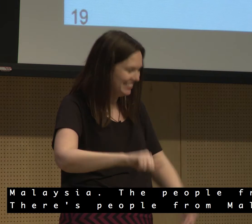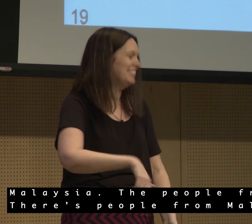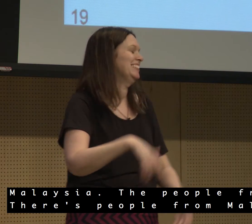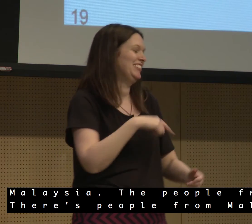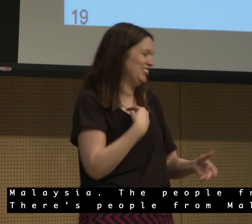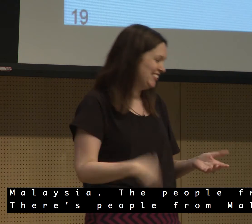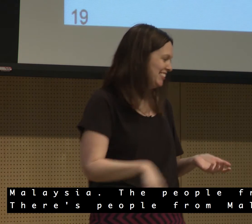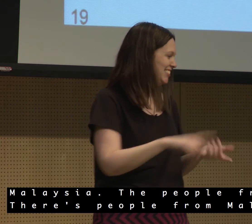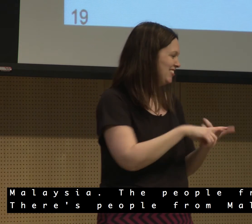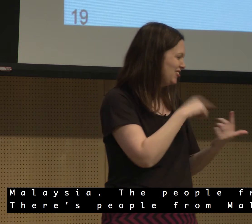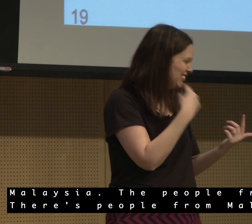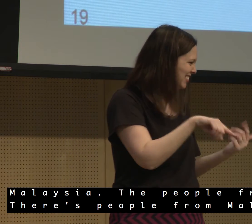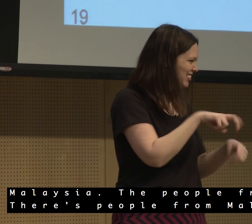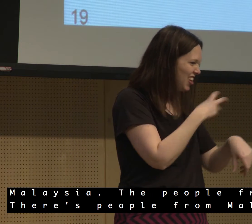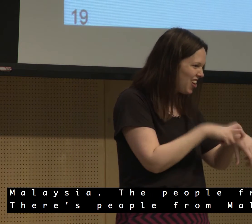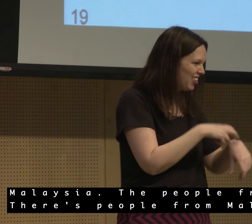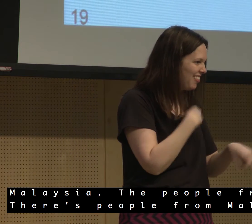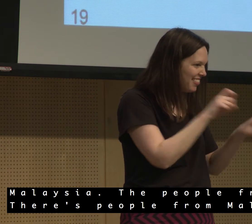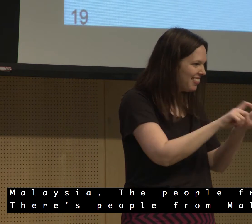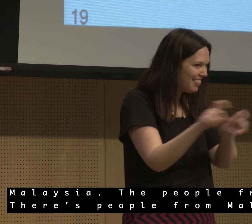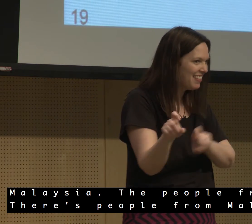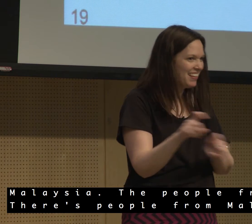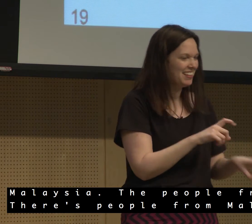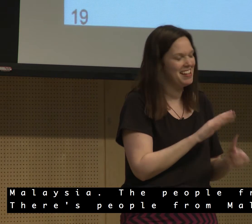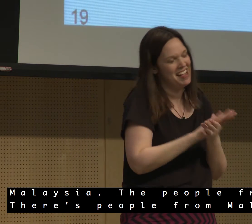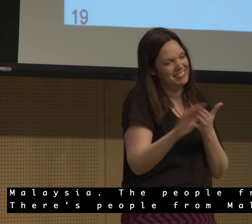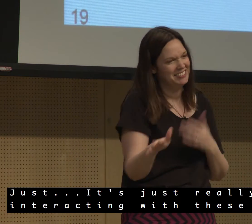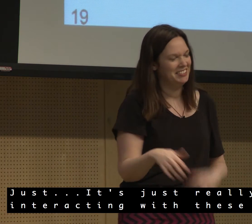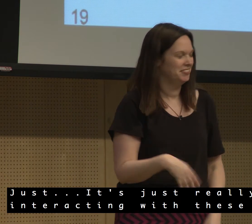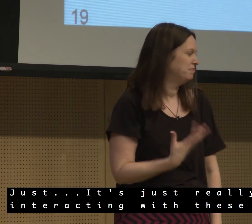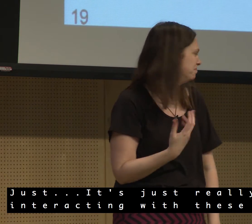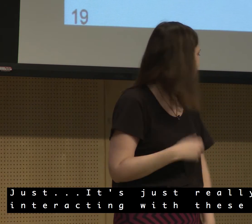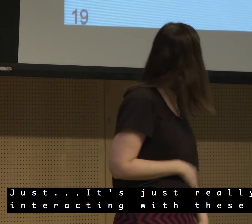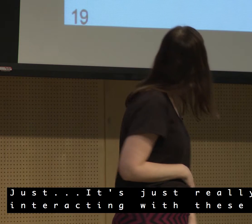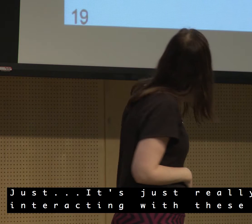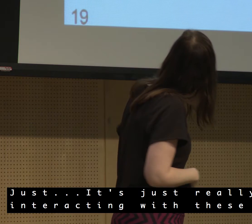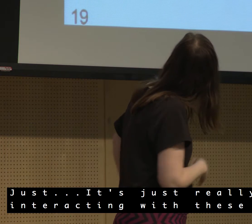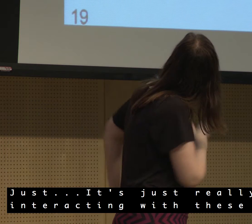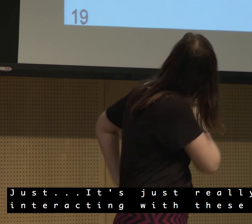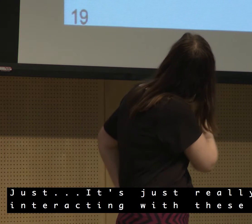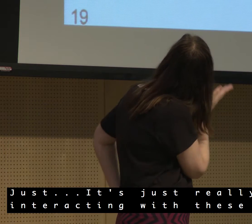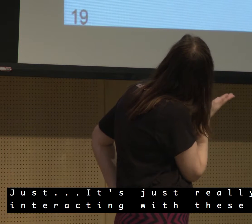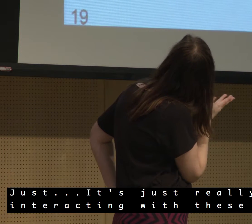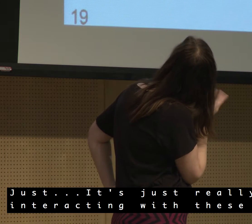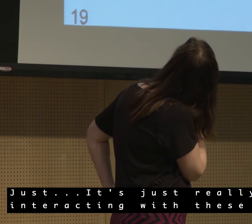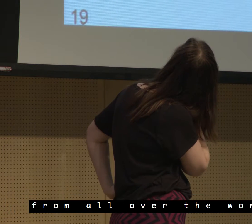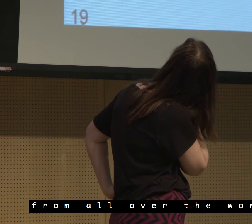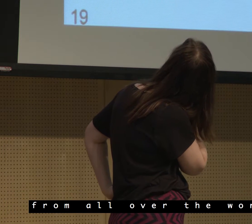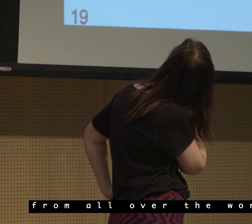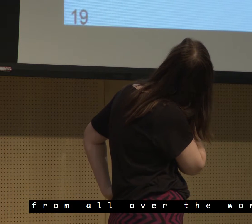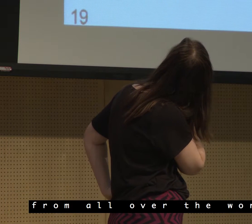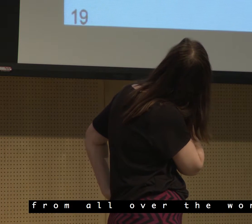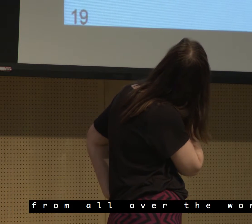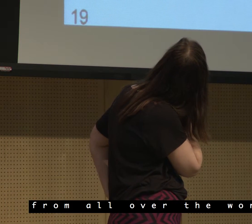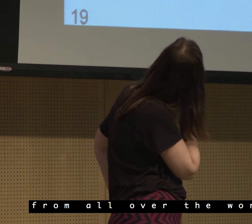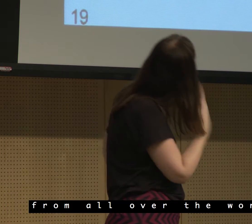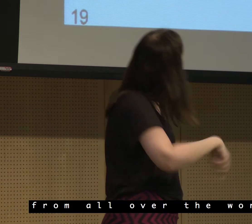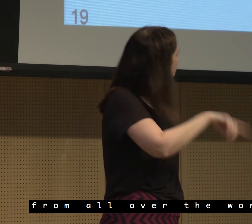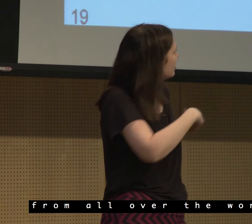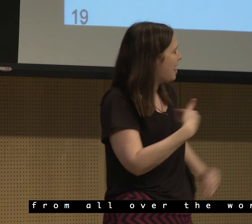Malaysia, there's people from Malaysia. It's just really nice interacting with these people from all over the world.